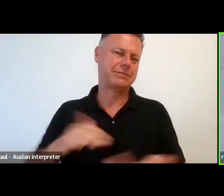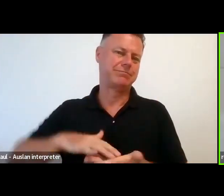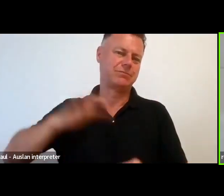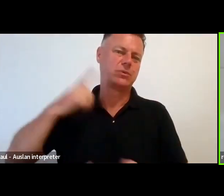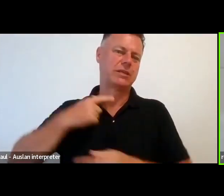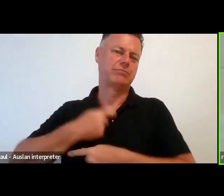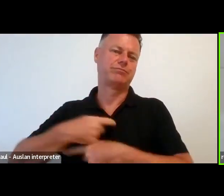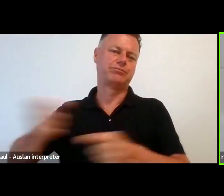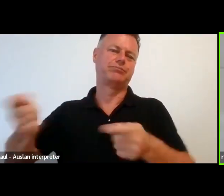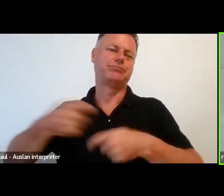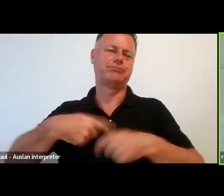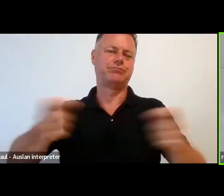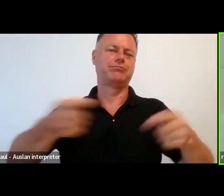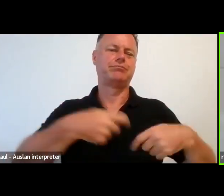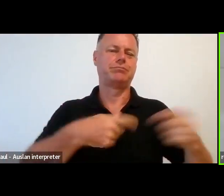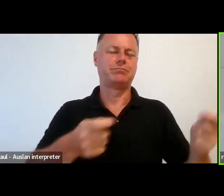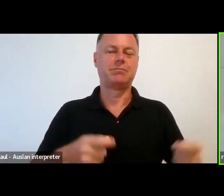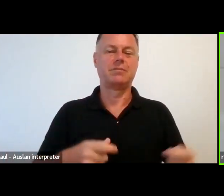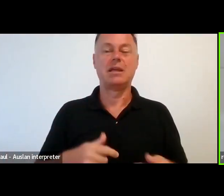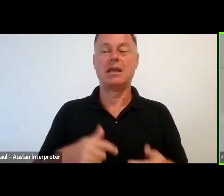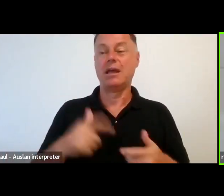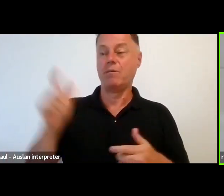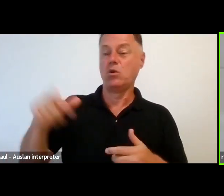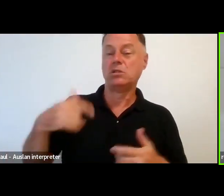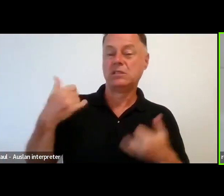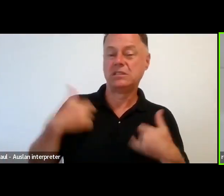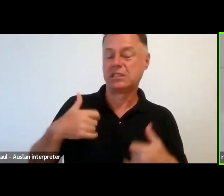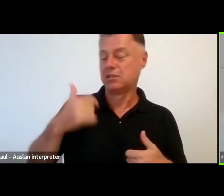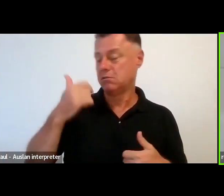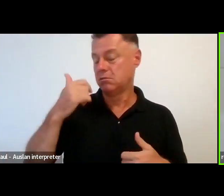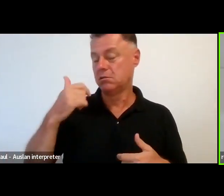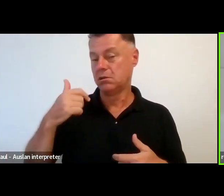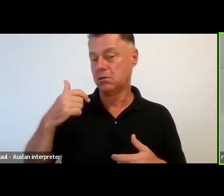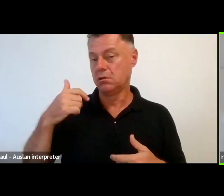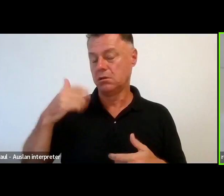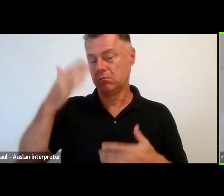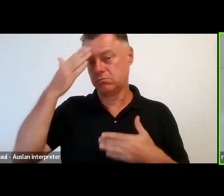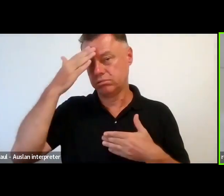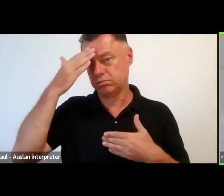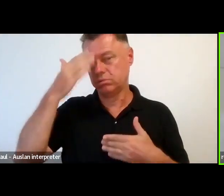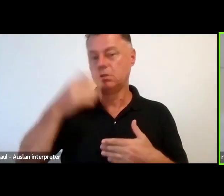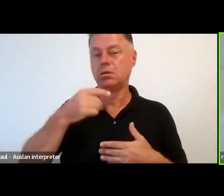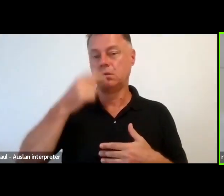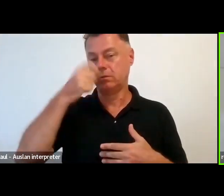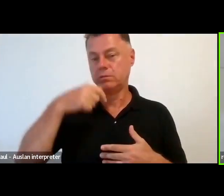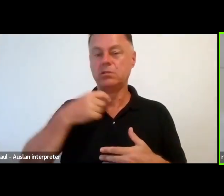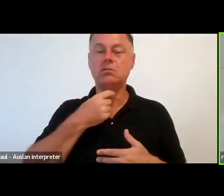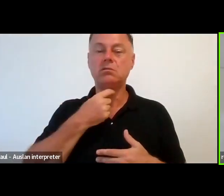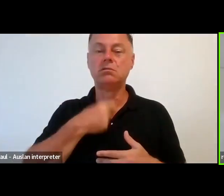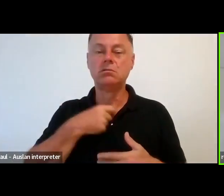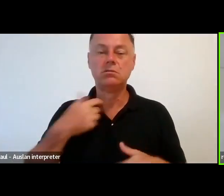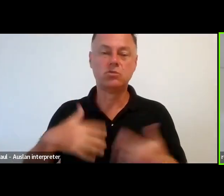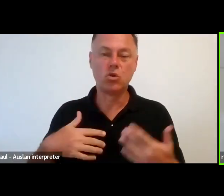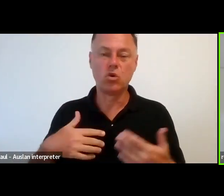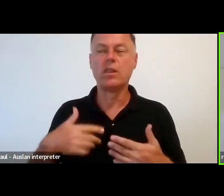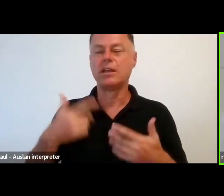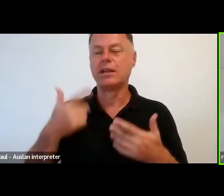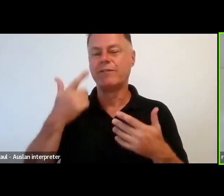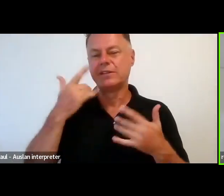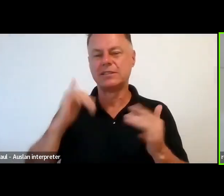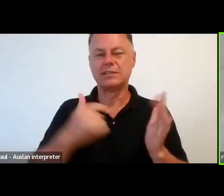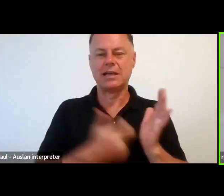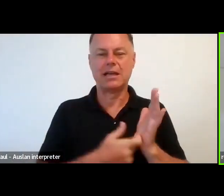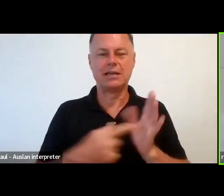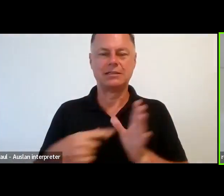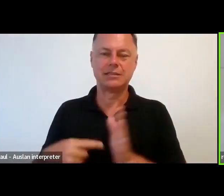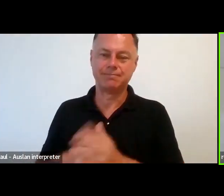one, perform these when we have symptoms or consider that we might have the virus. So at the moment, if you actually have symptoms